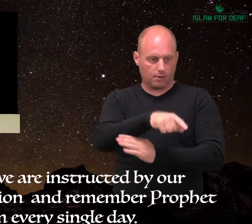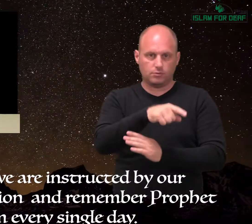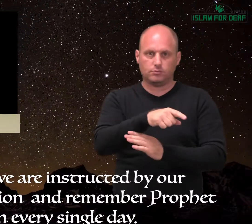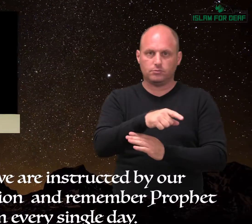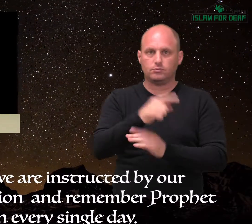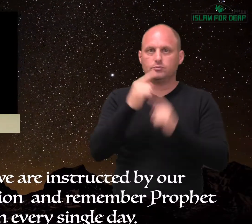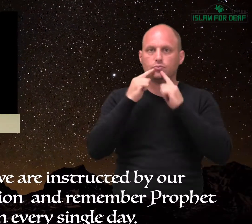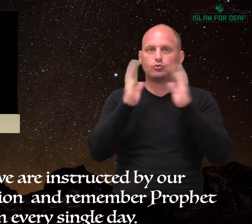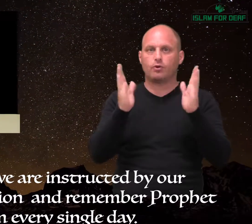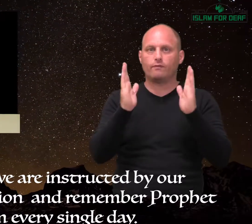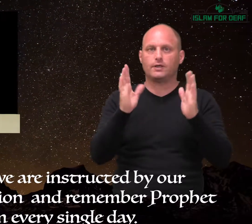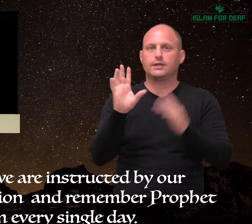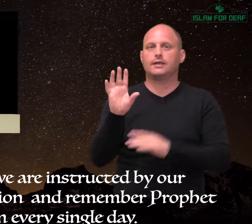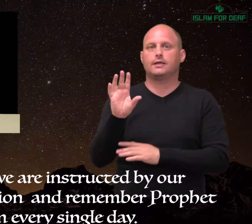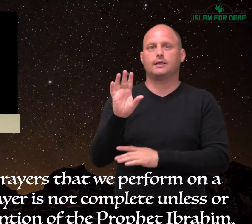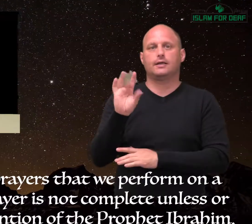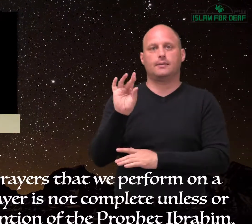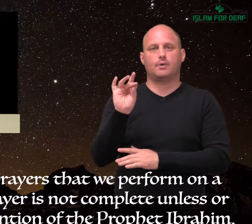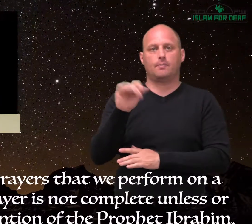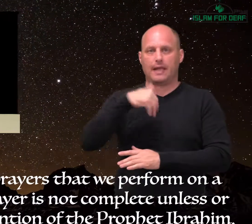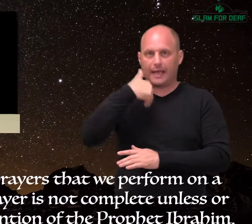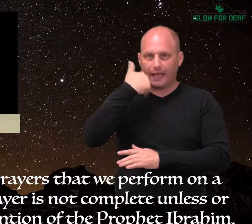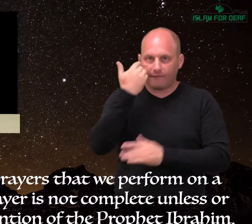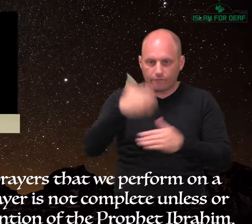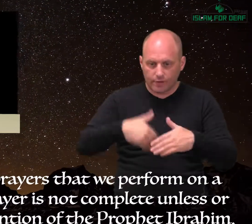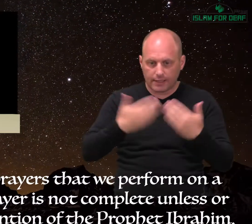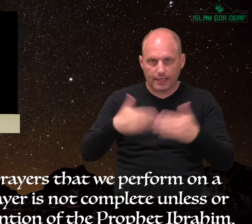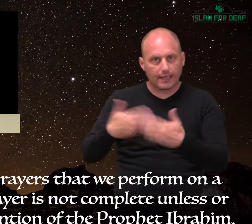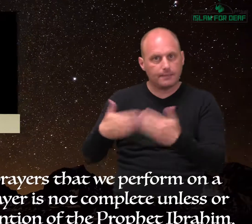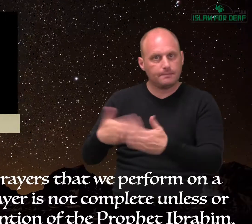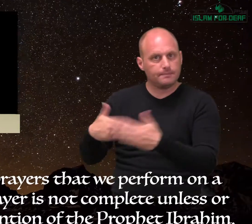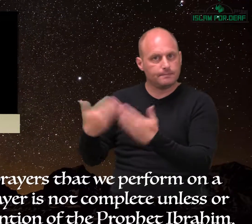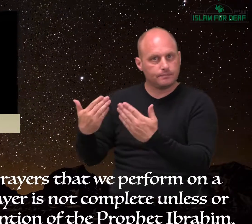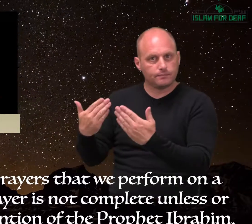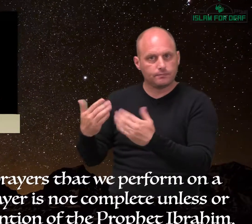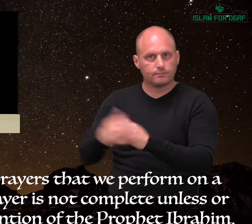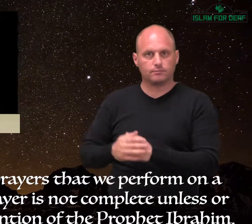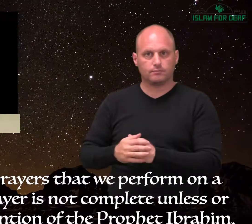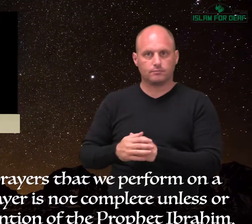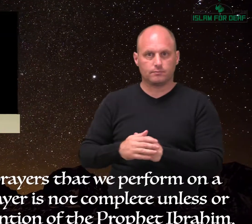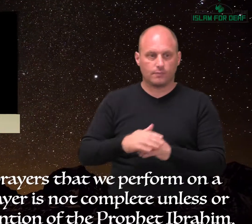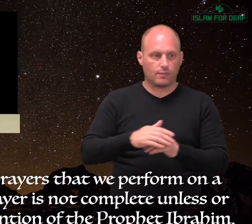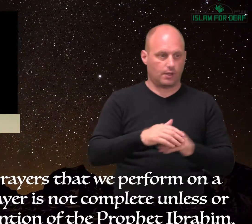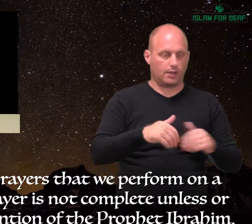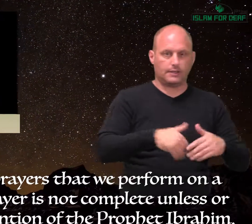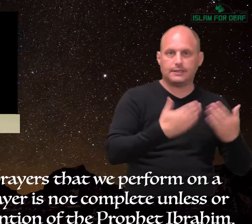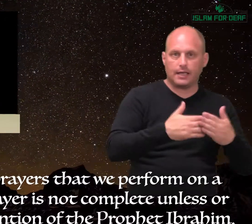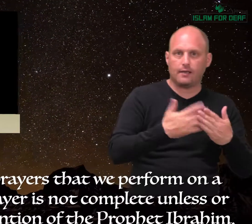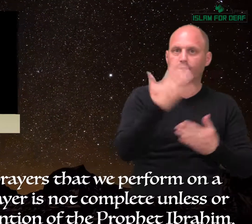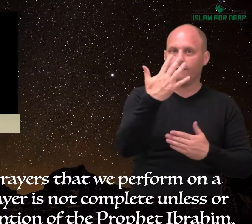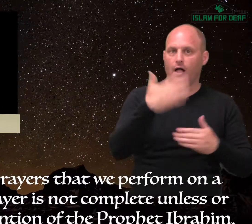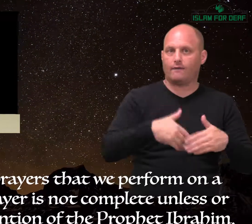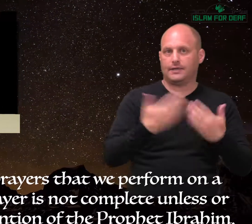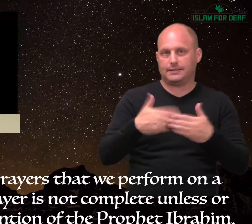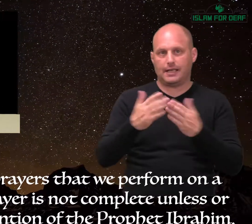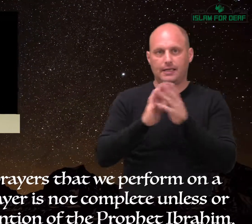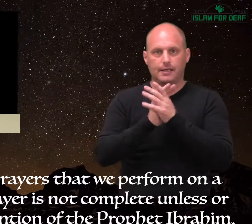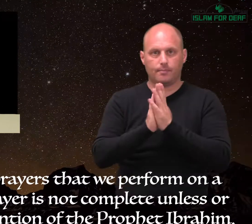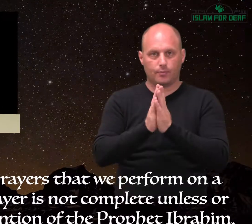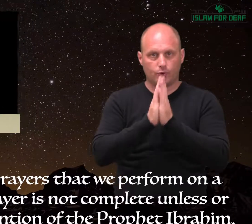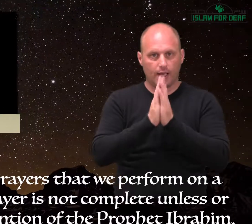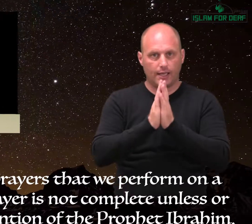every single day. In fact, our daily prayer, five daily prayer that we perform